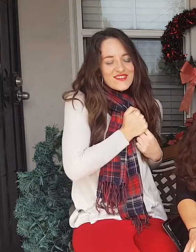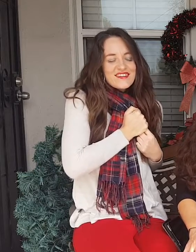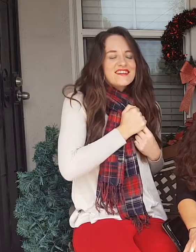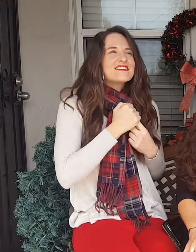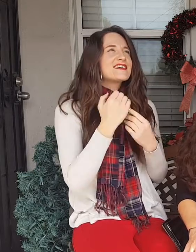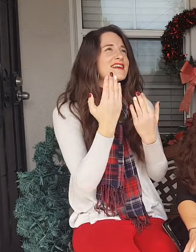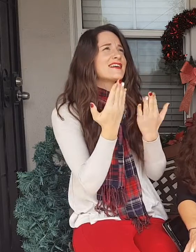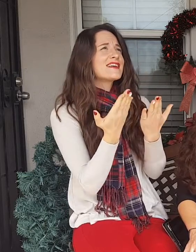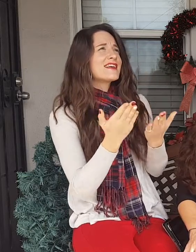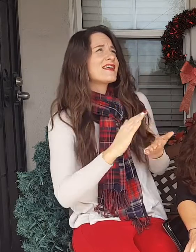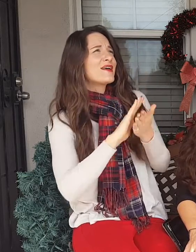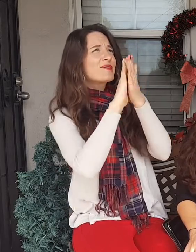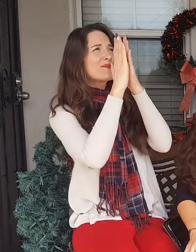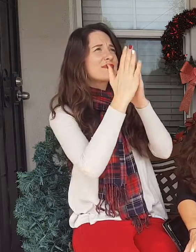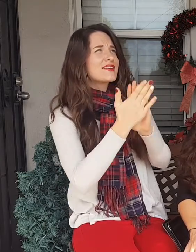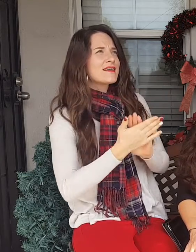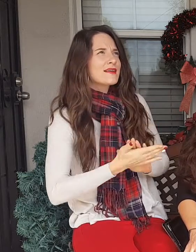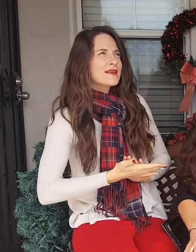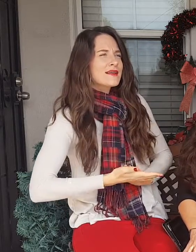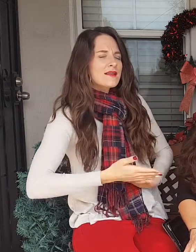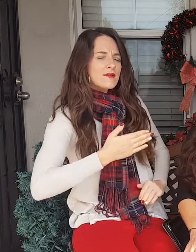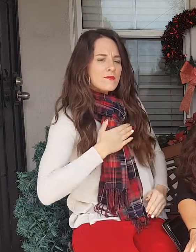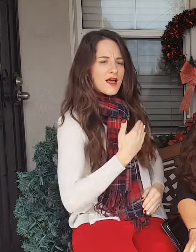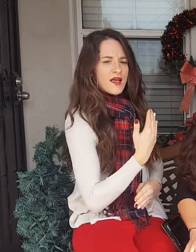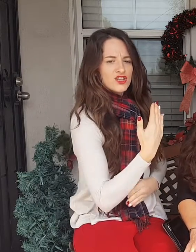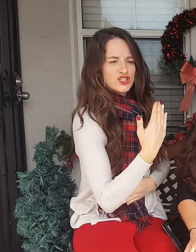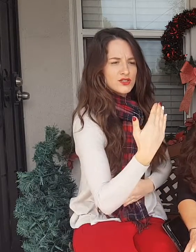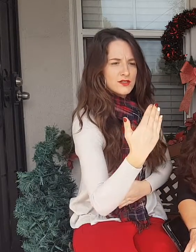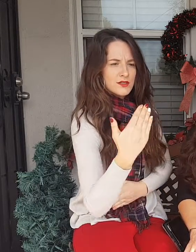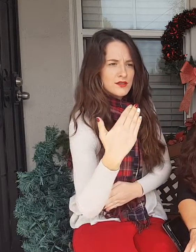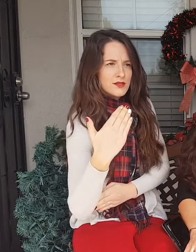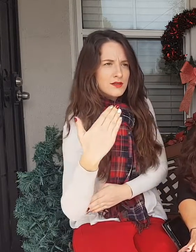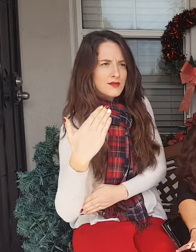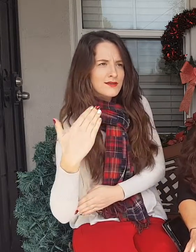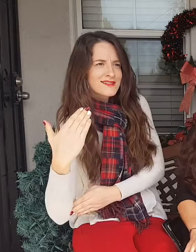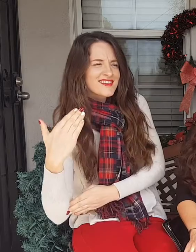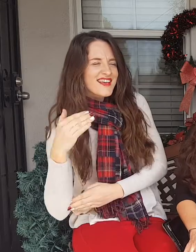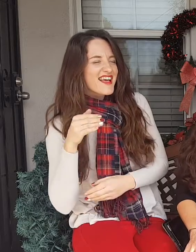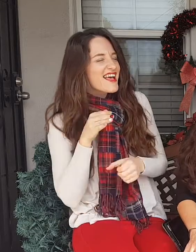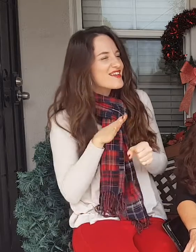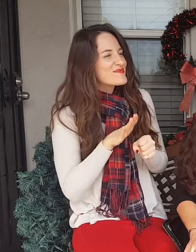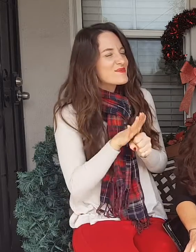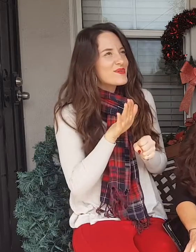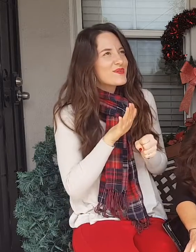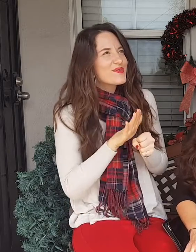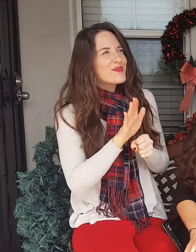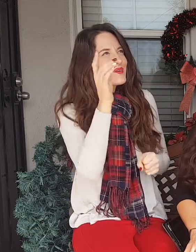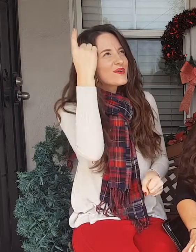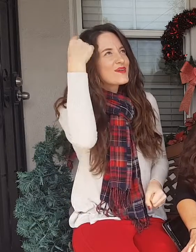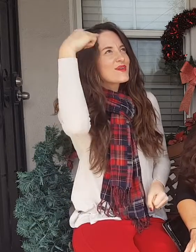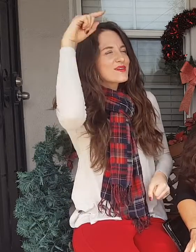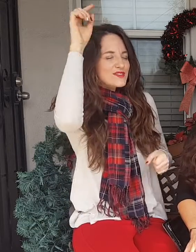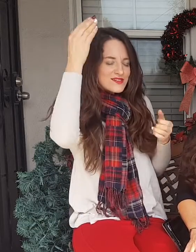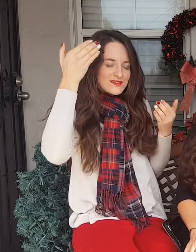secures. He will my shield and portion